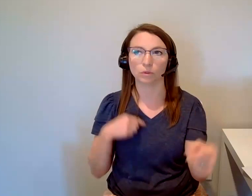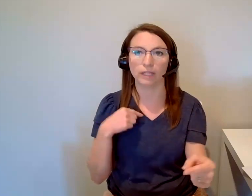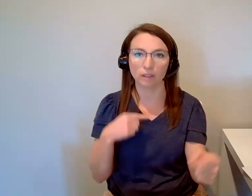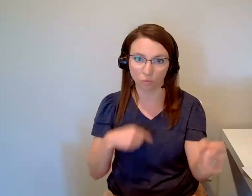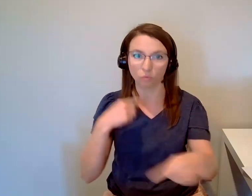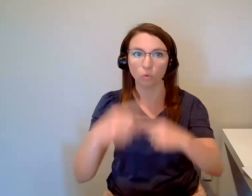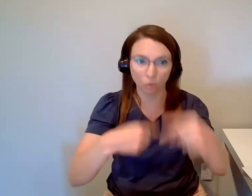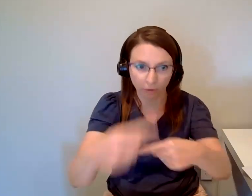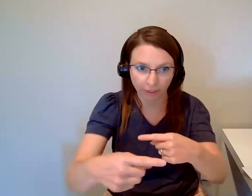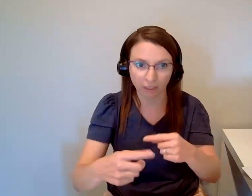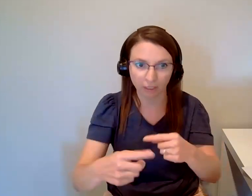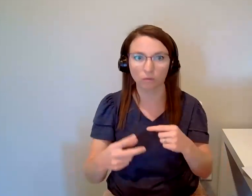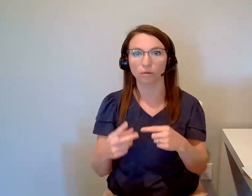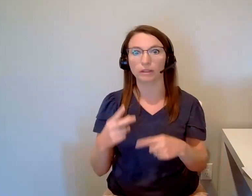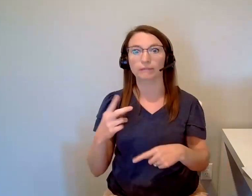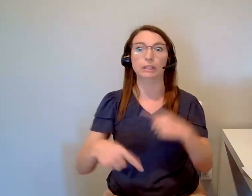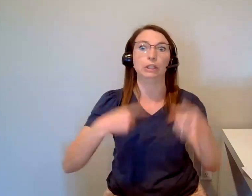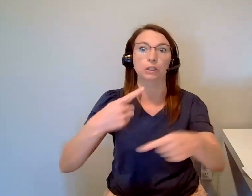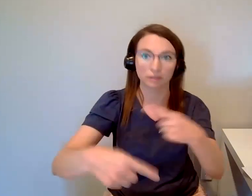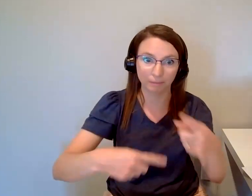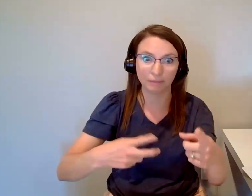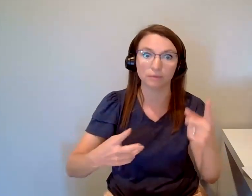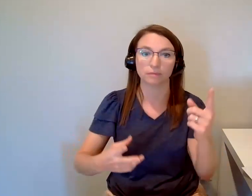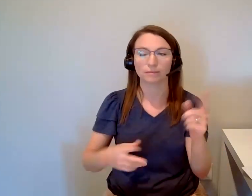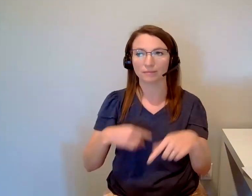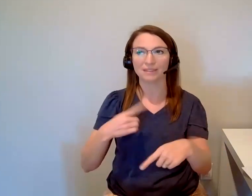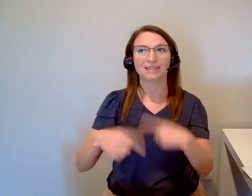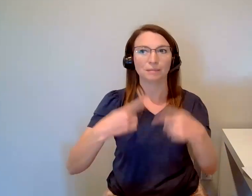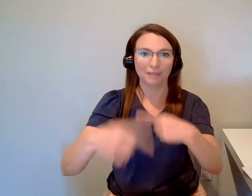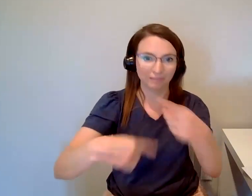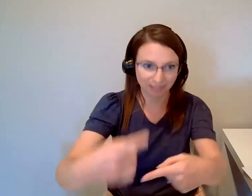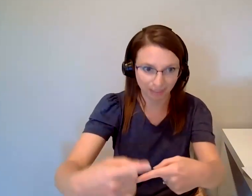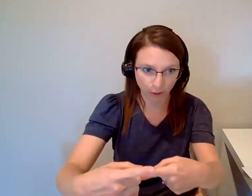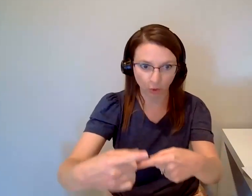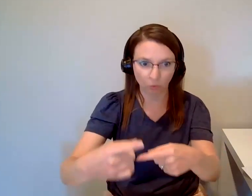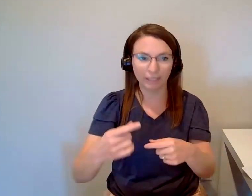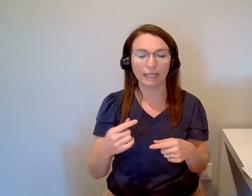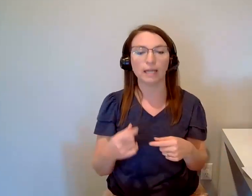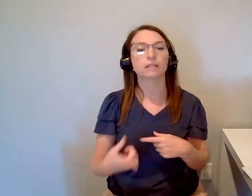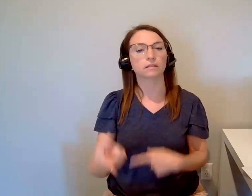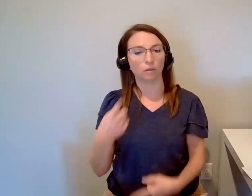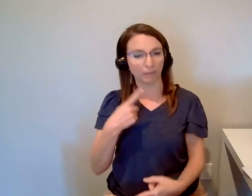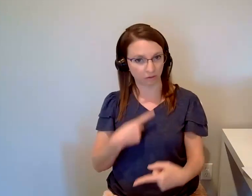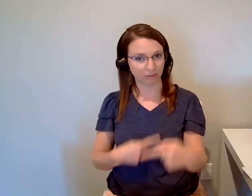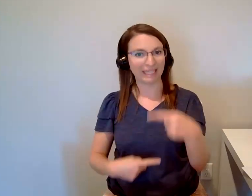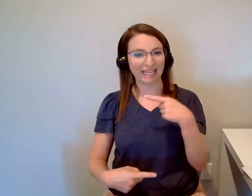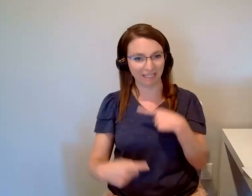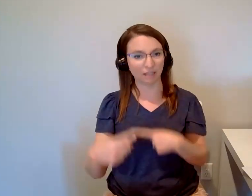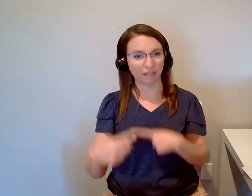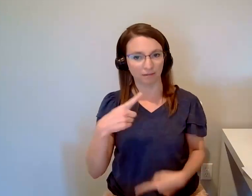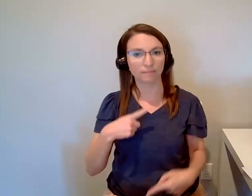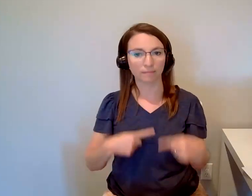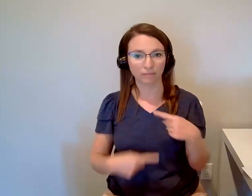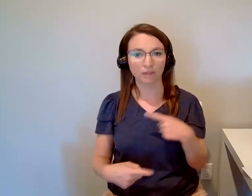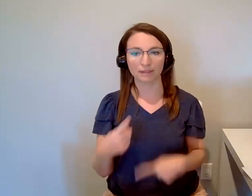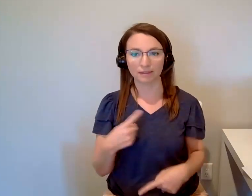like rolling or even some people might even sign go like that. So make sure it's in sign.